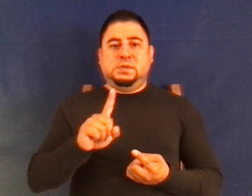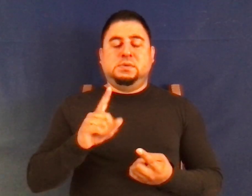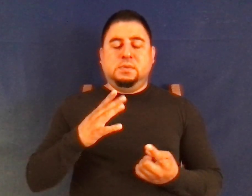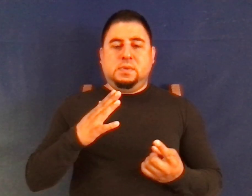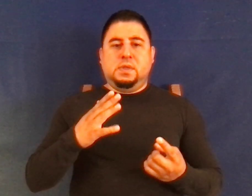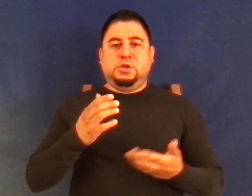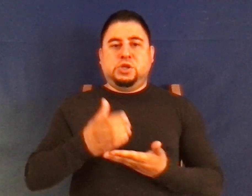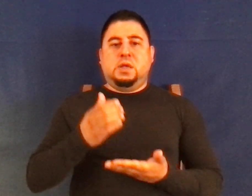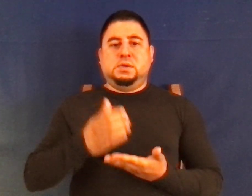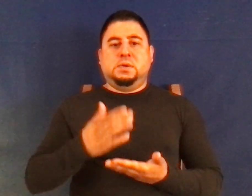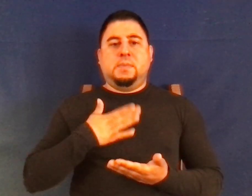the chalice of